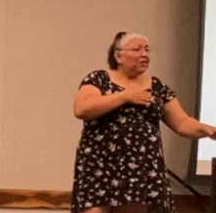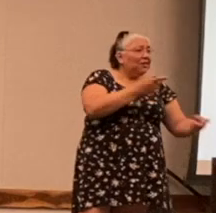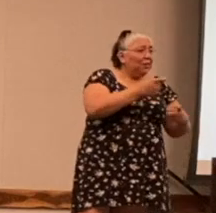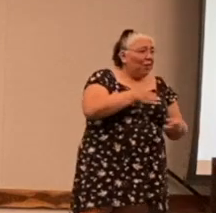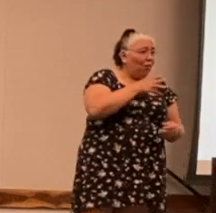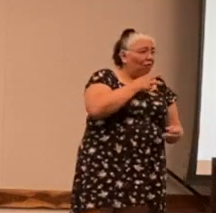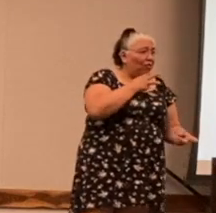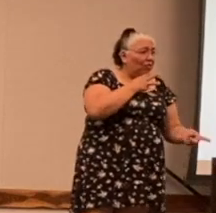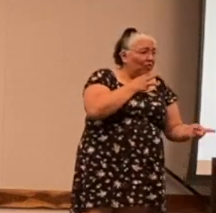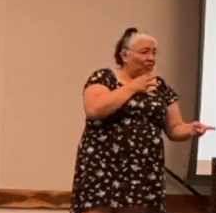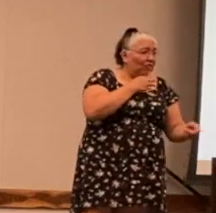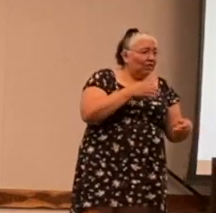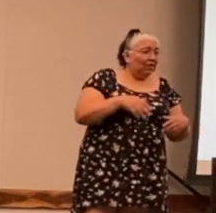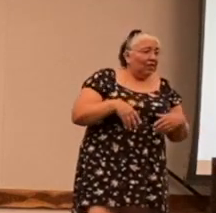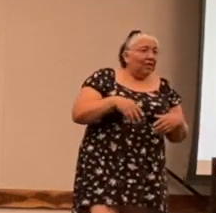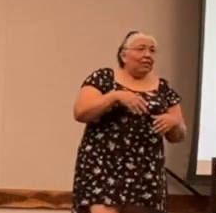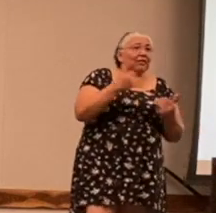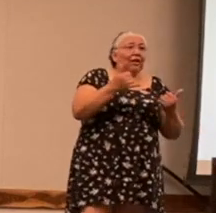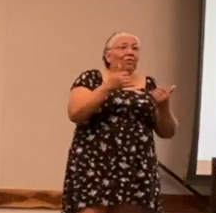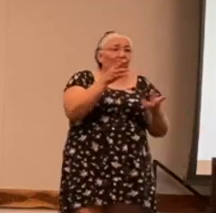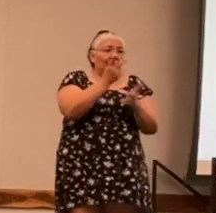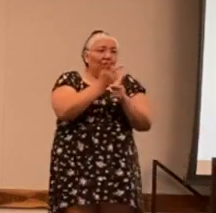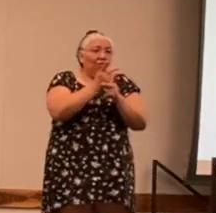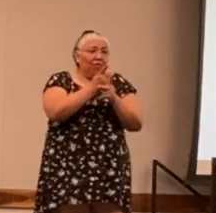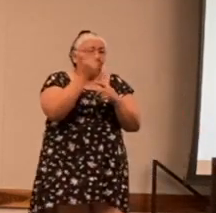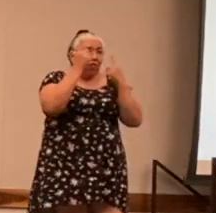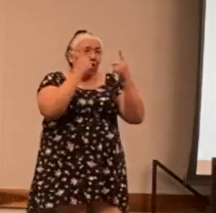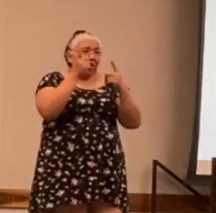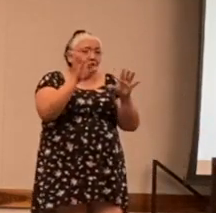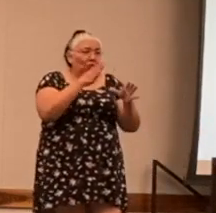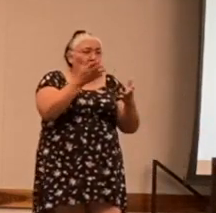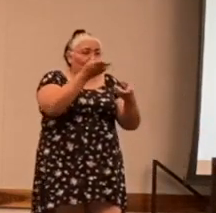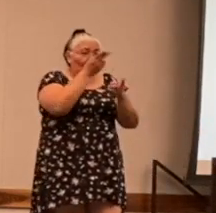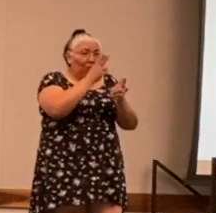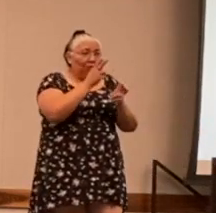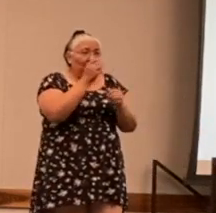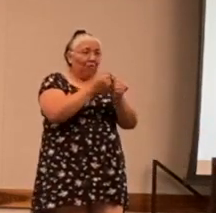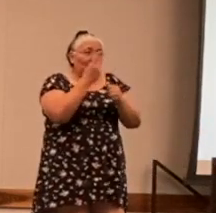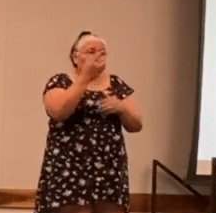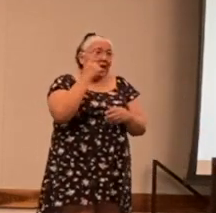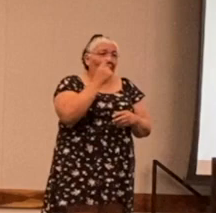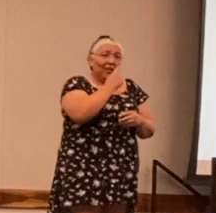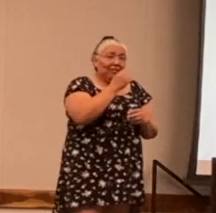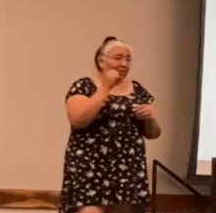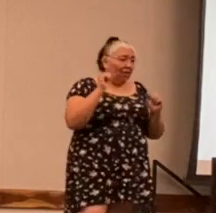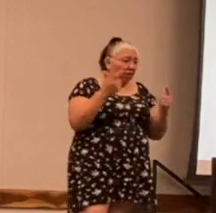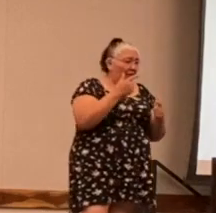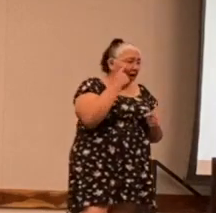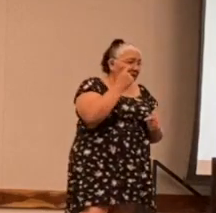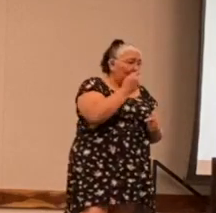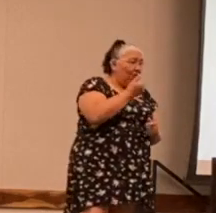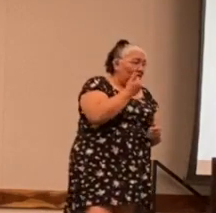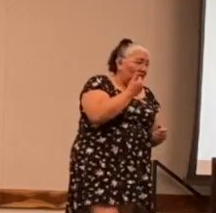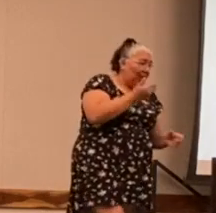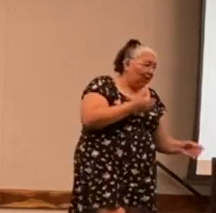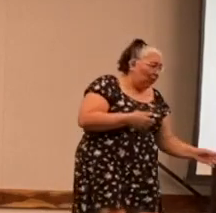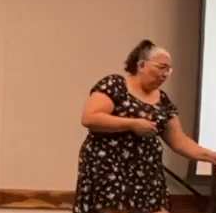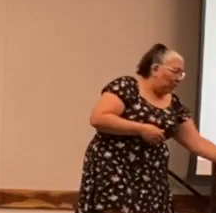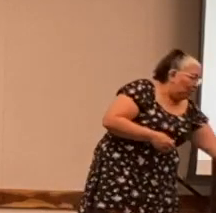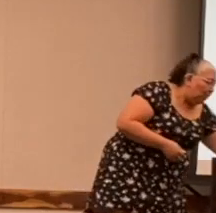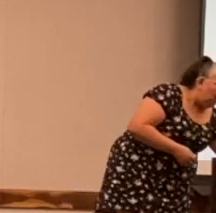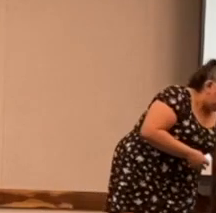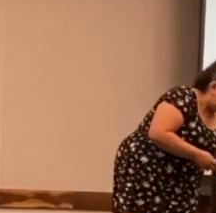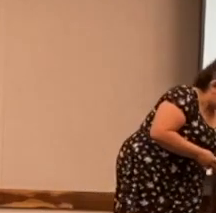anyone evil for evil. Give careful thought to do what is honorable in everybody's eyes. Everyone's eyes. If possible, this is